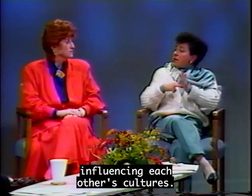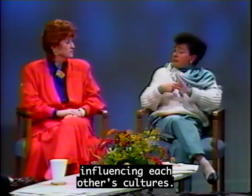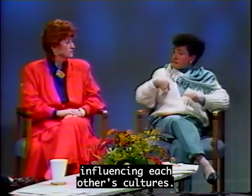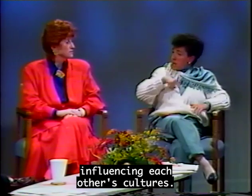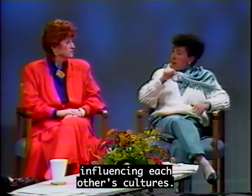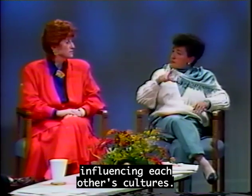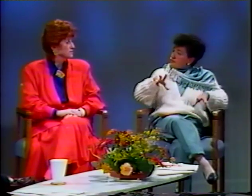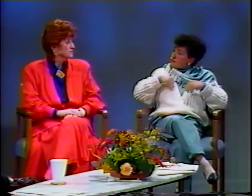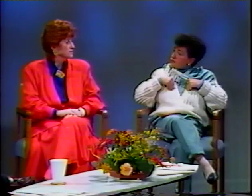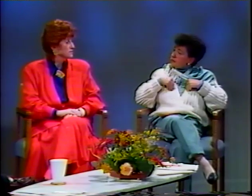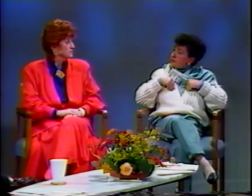cultures.